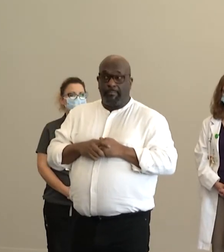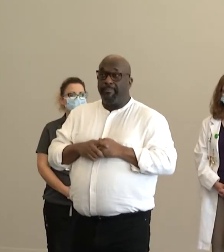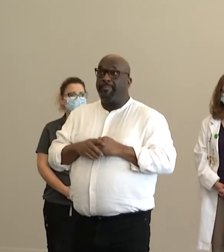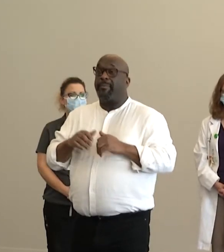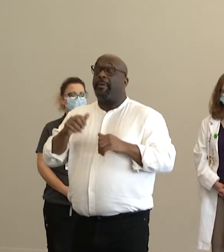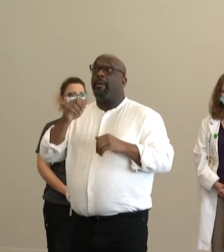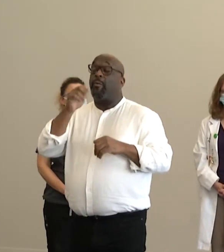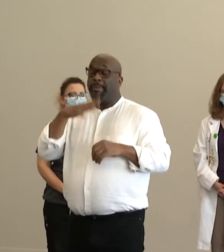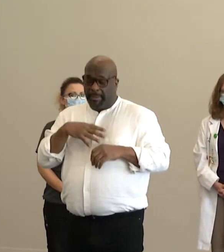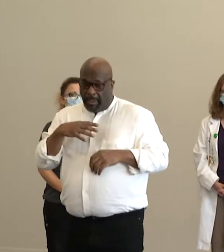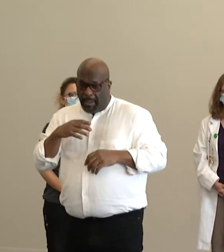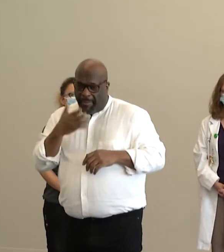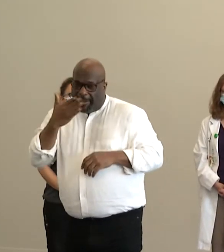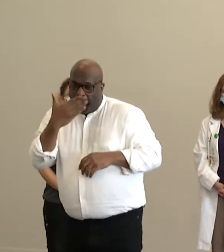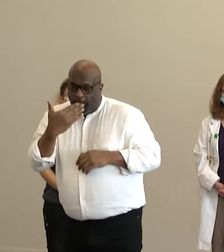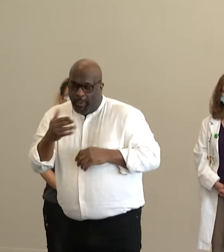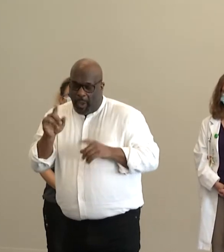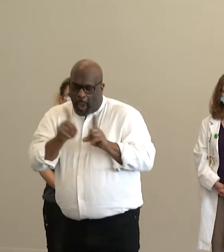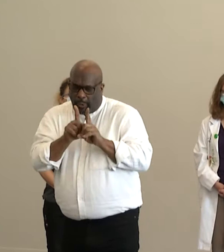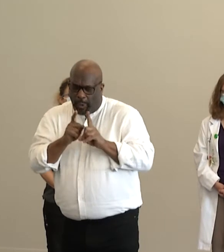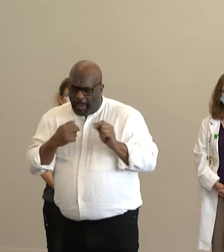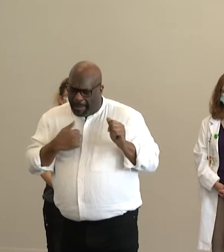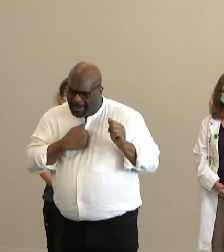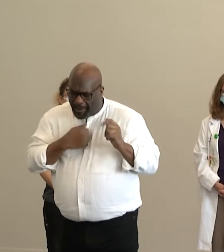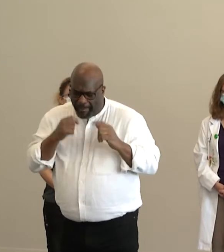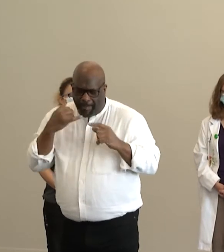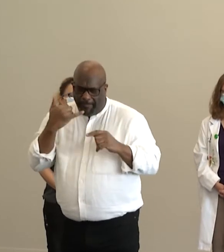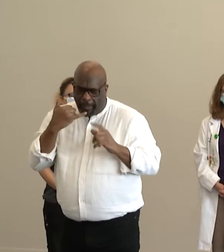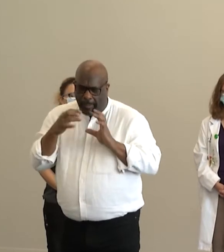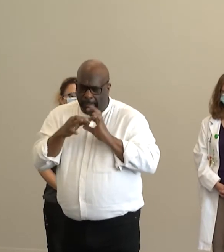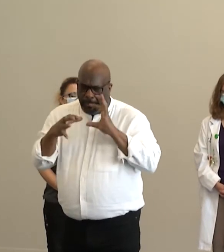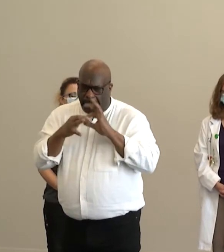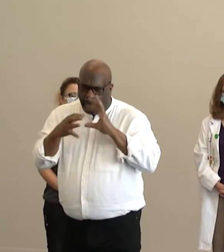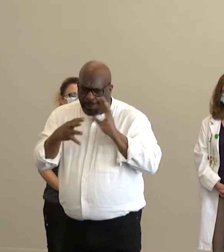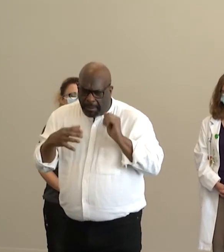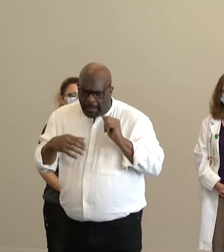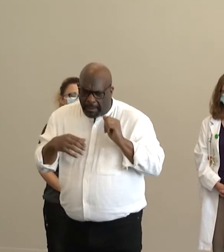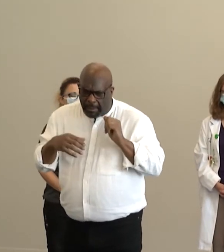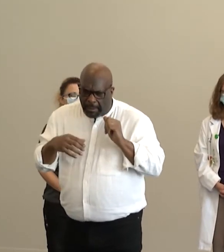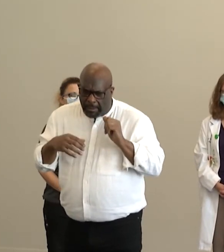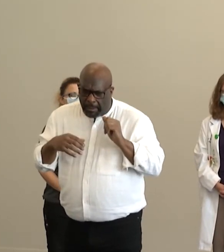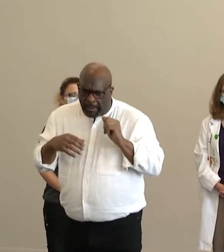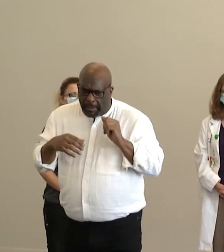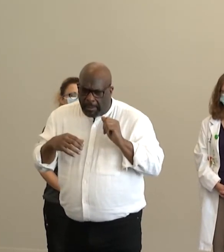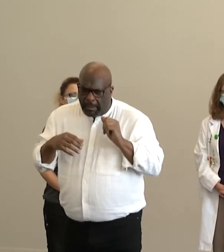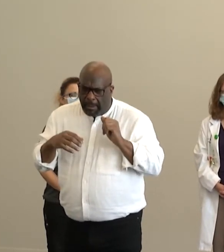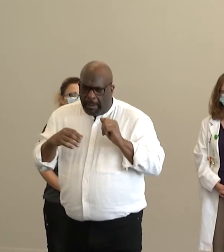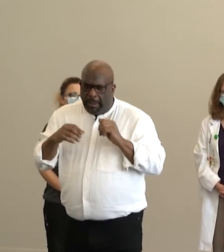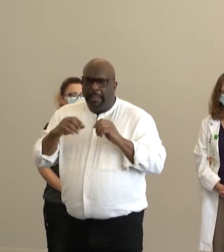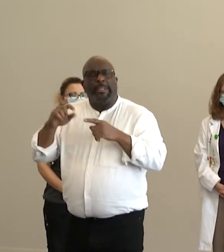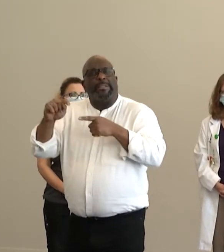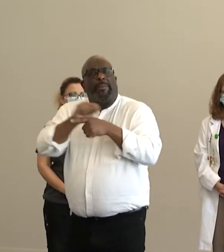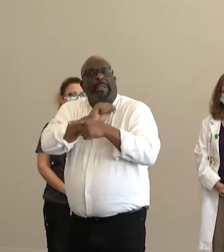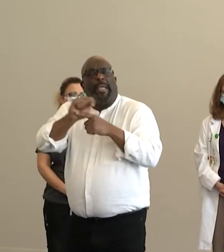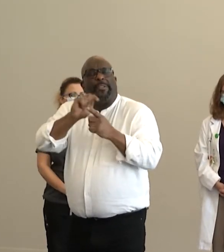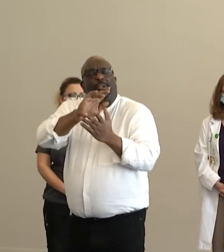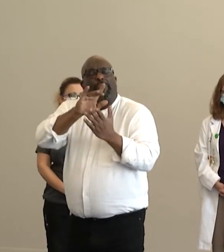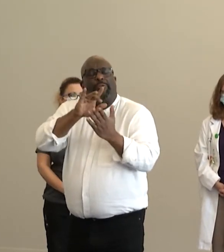you. How long has this? Sorry, go on. How long has the simulation center been training